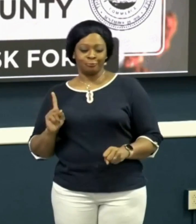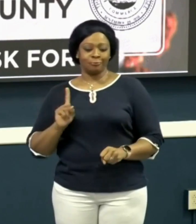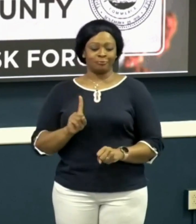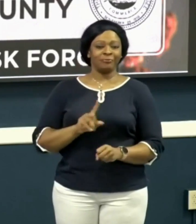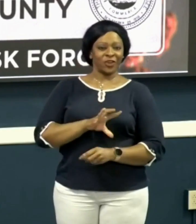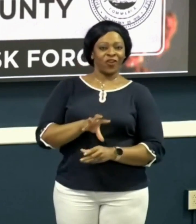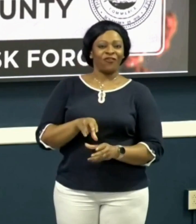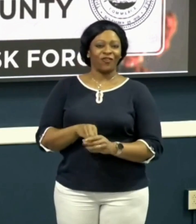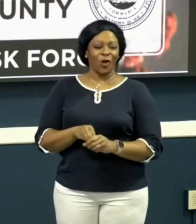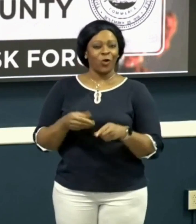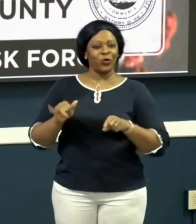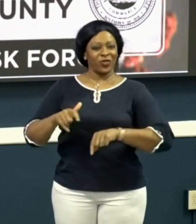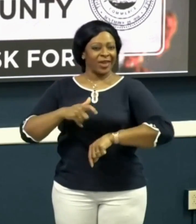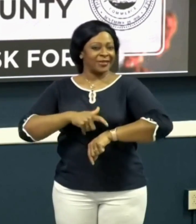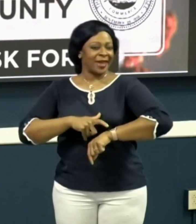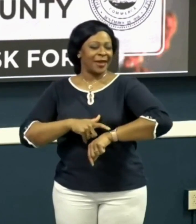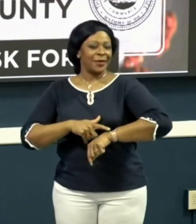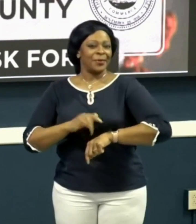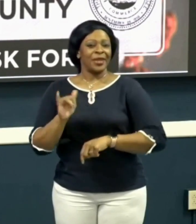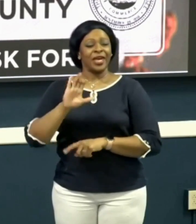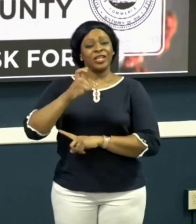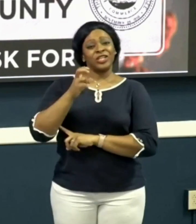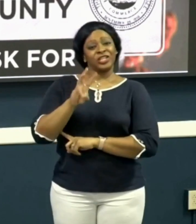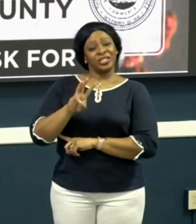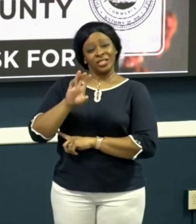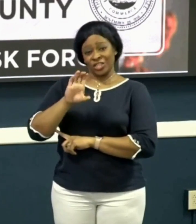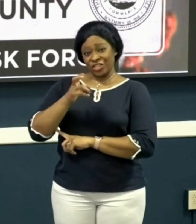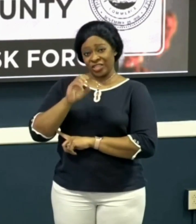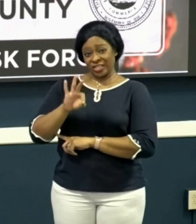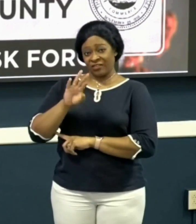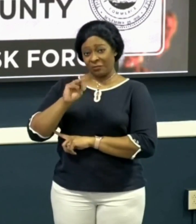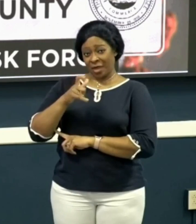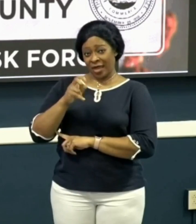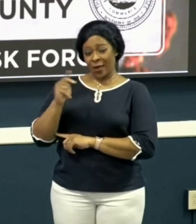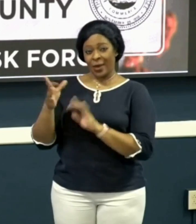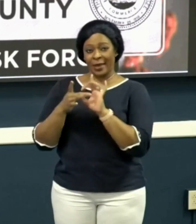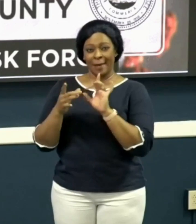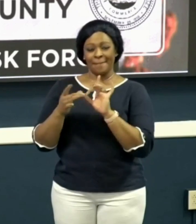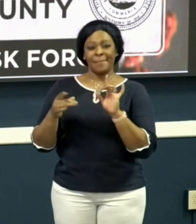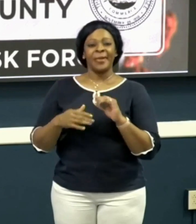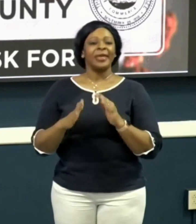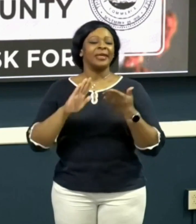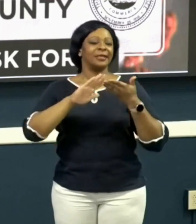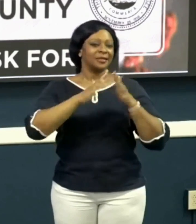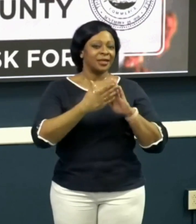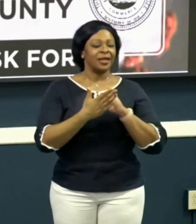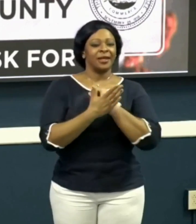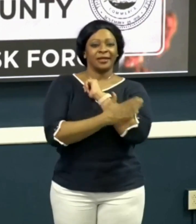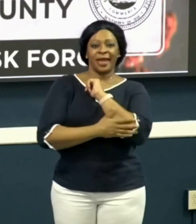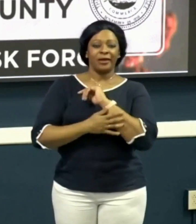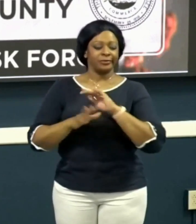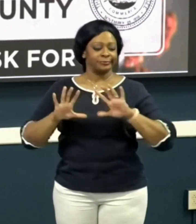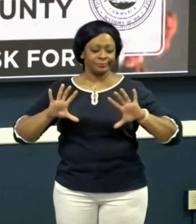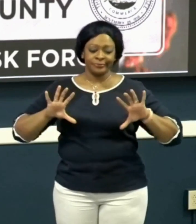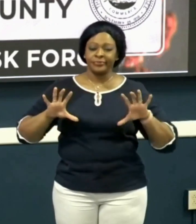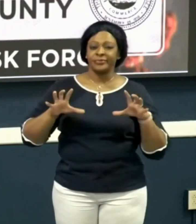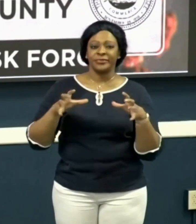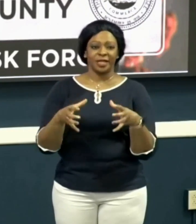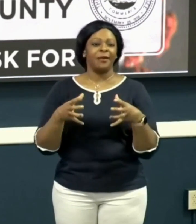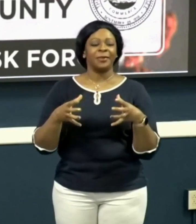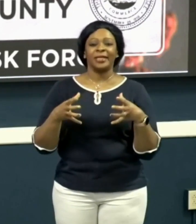role at a time where, like Chief McGowan said, the city and the county have come together